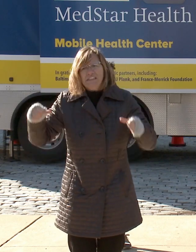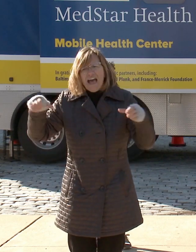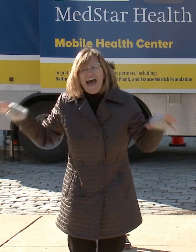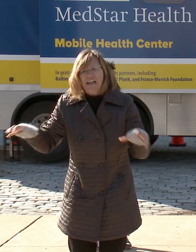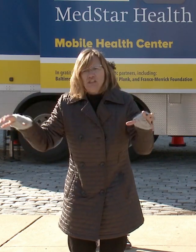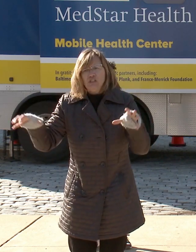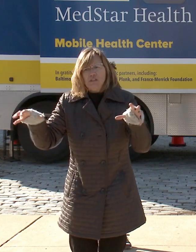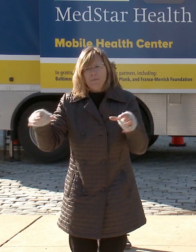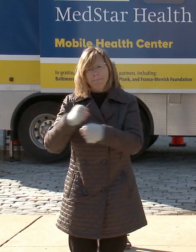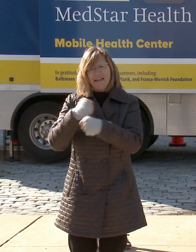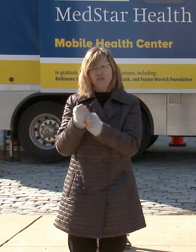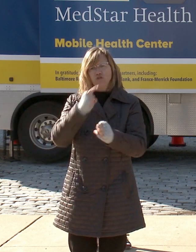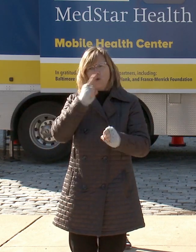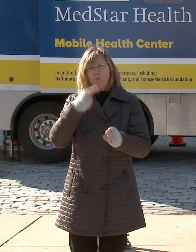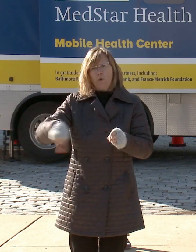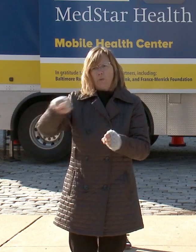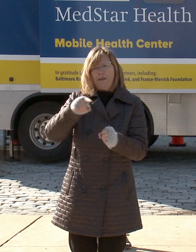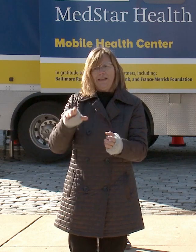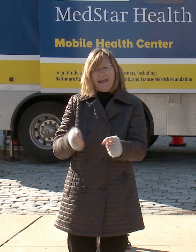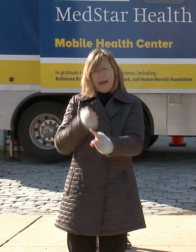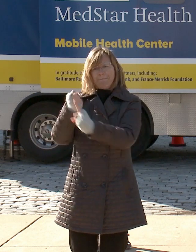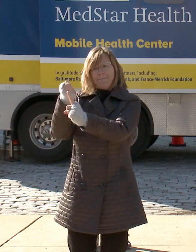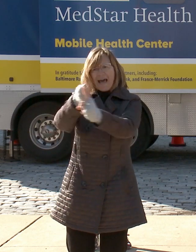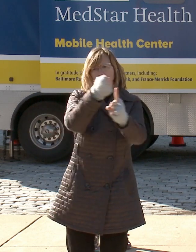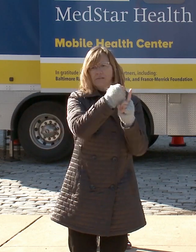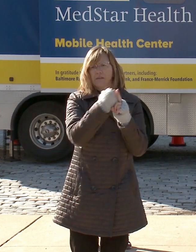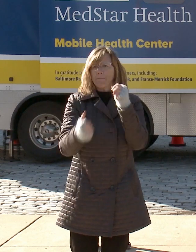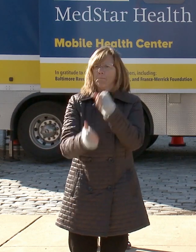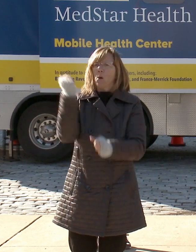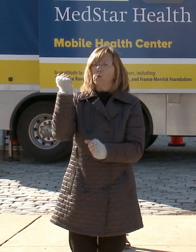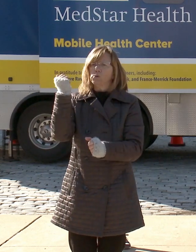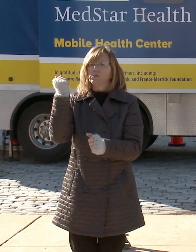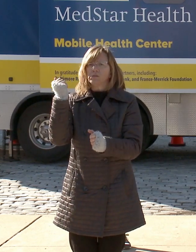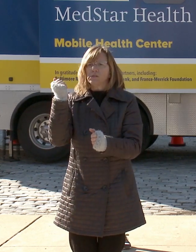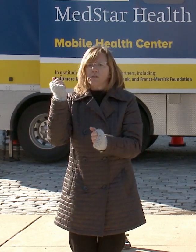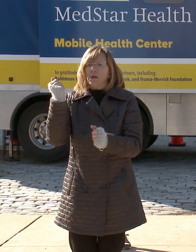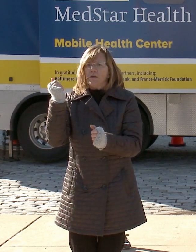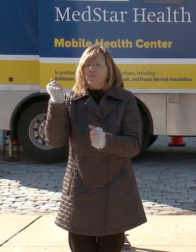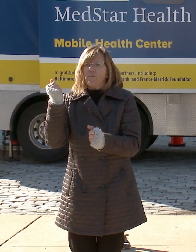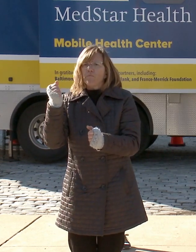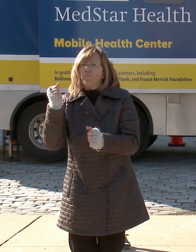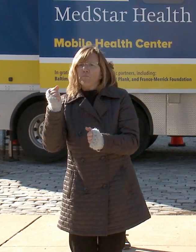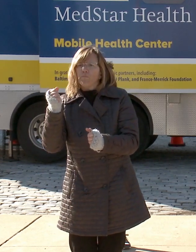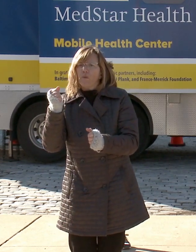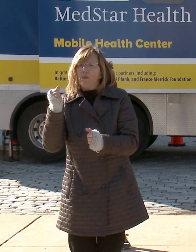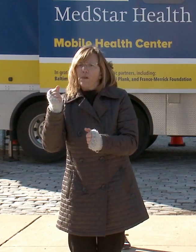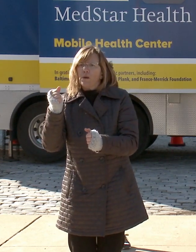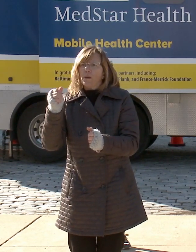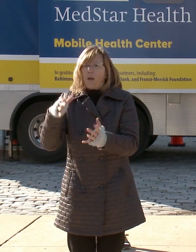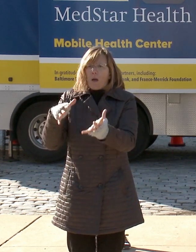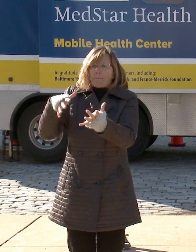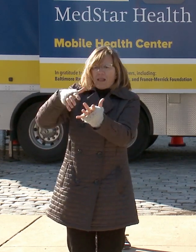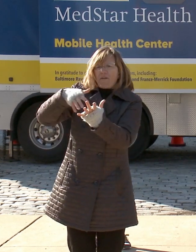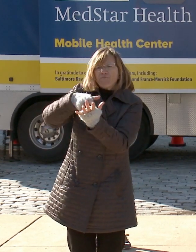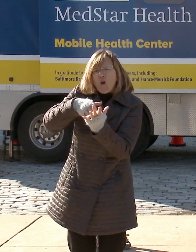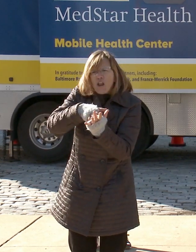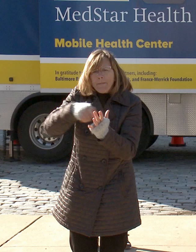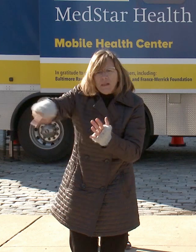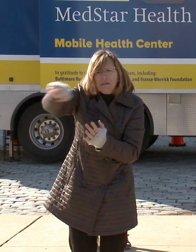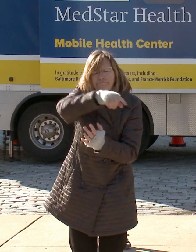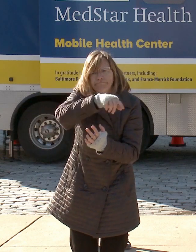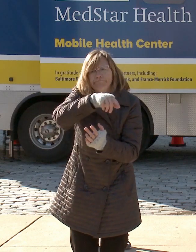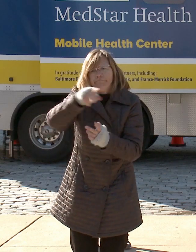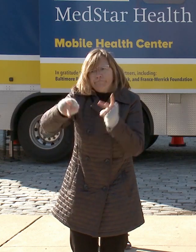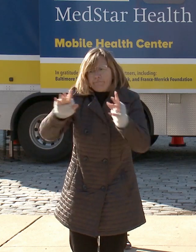that we reach the most vulnerable residents of our city. Like the mayor said, equity must be central to